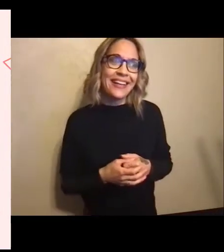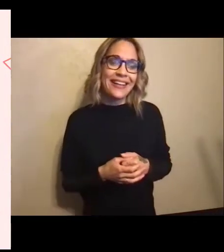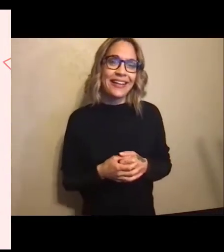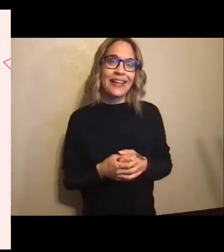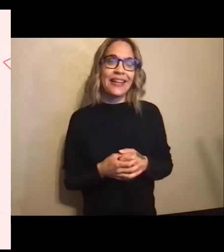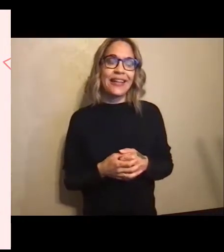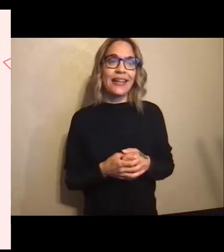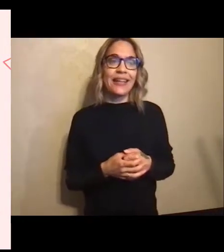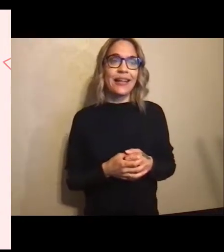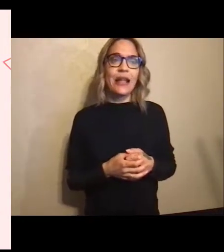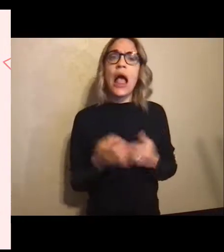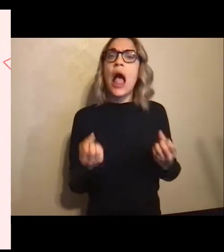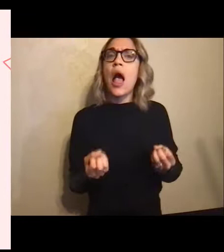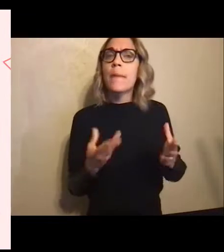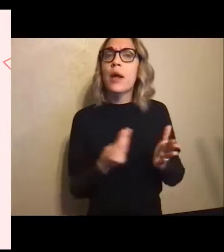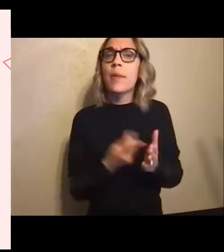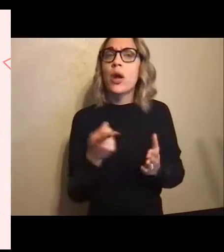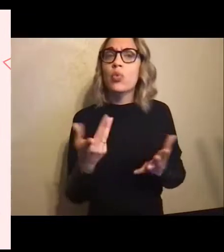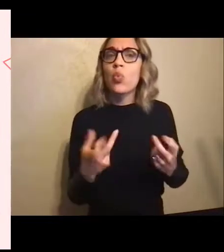ask them how